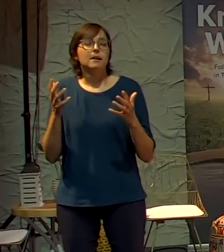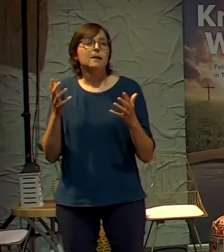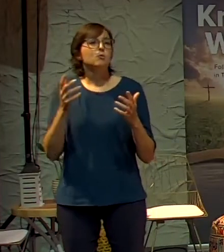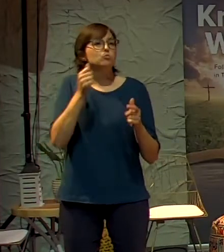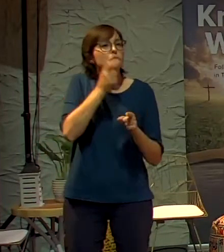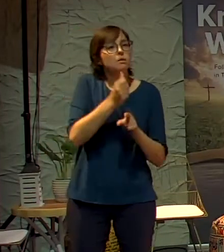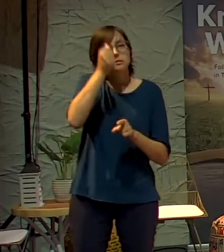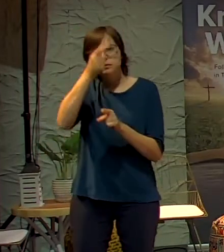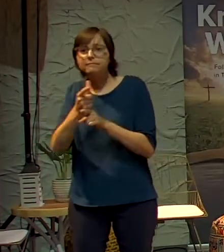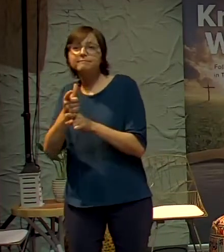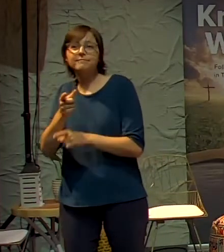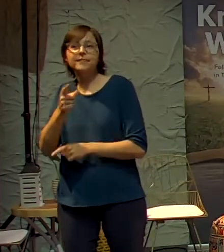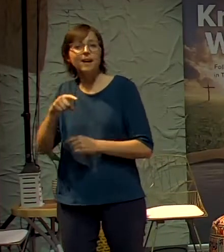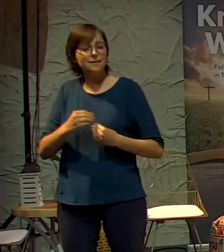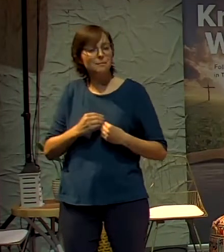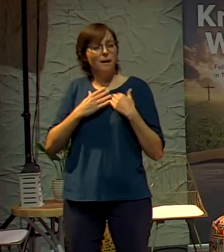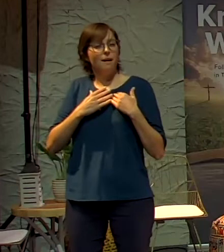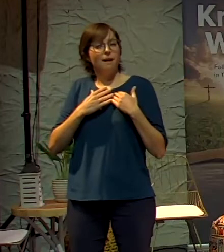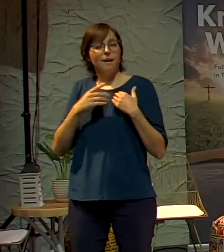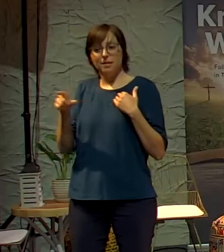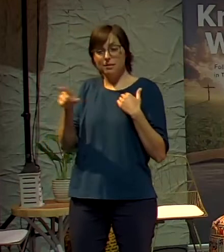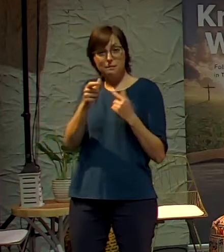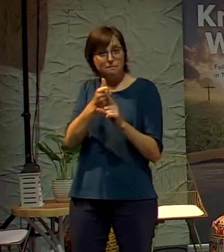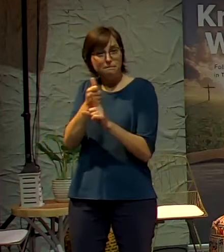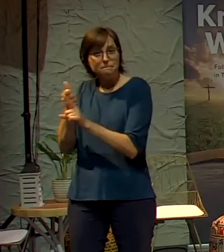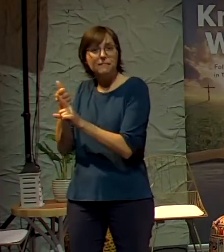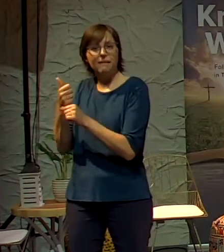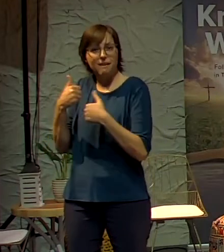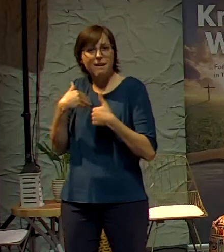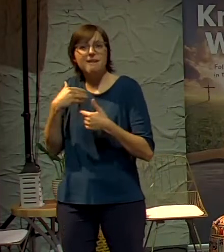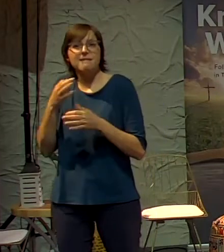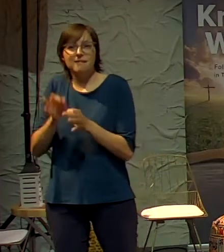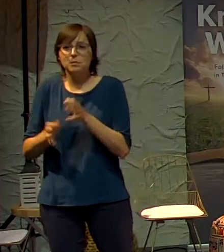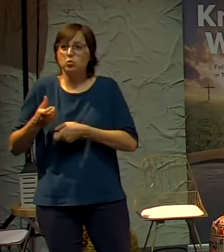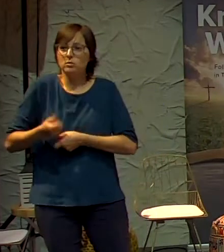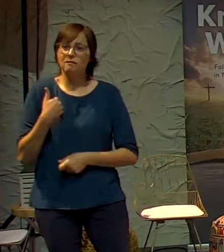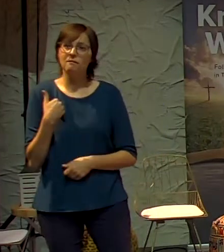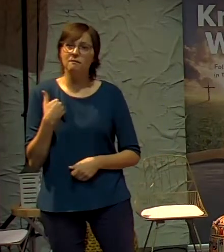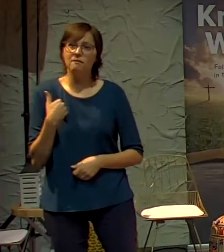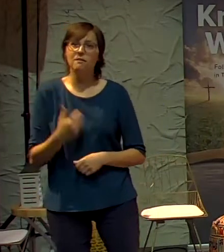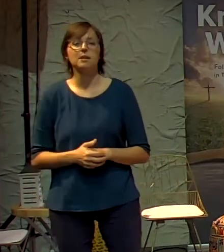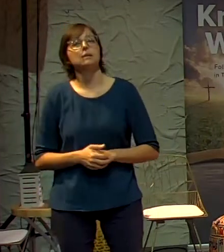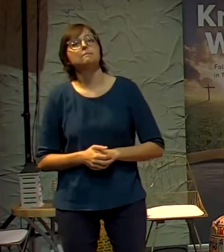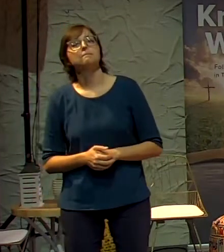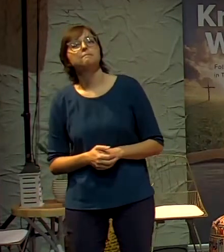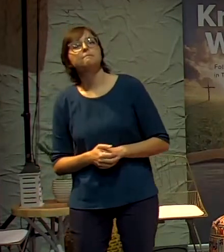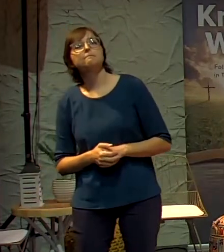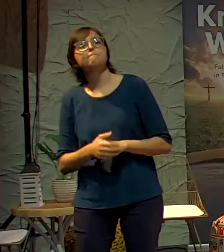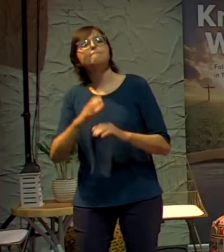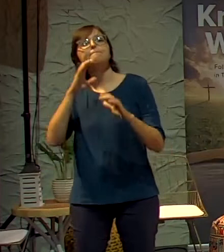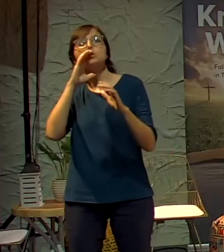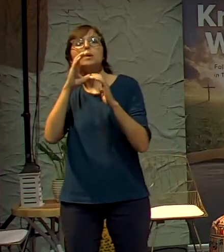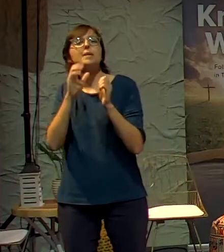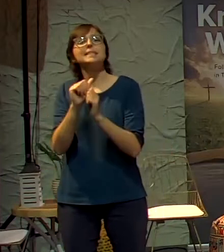and sisters who inspire me have that simple trust. You know, we've been talking about this. We had this communication with Zach Scott